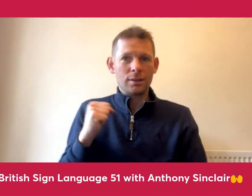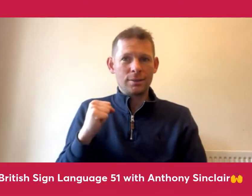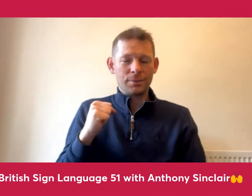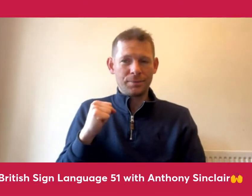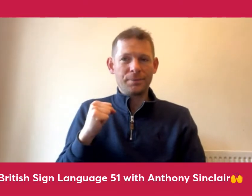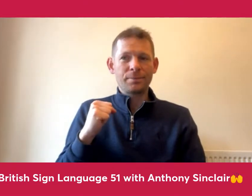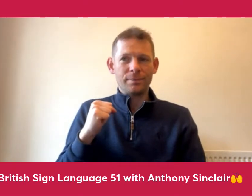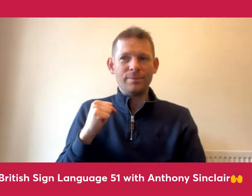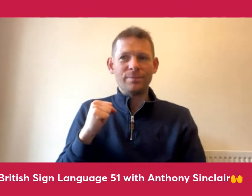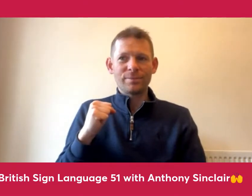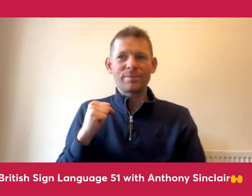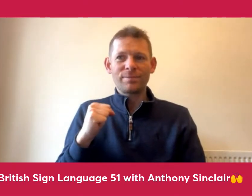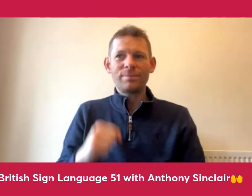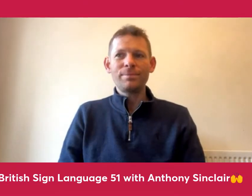Scotland.